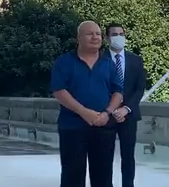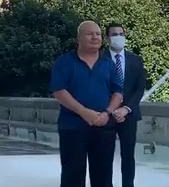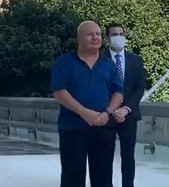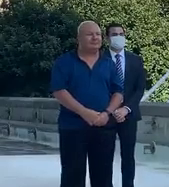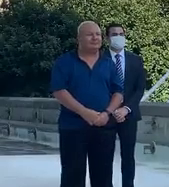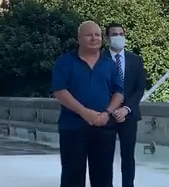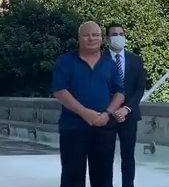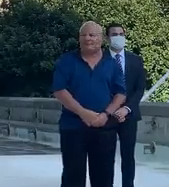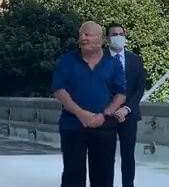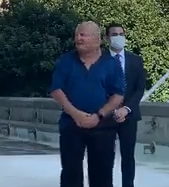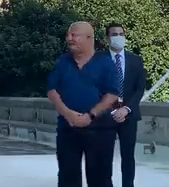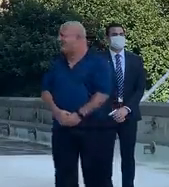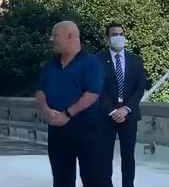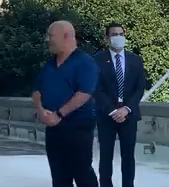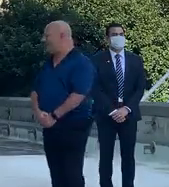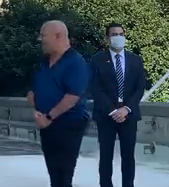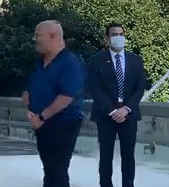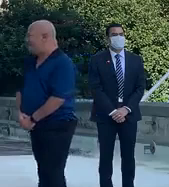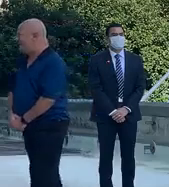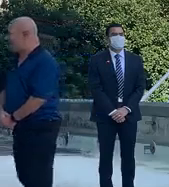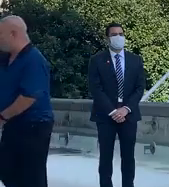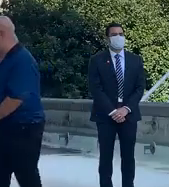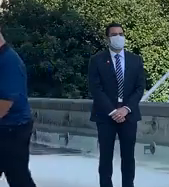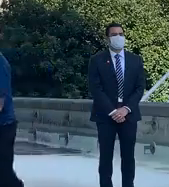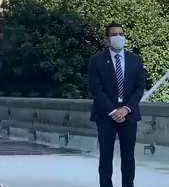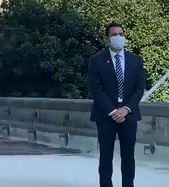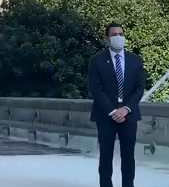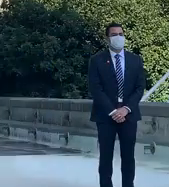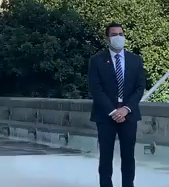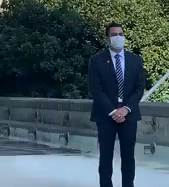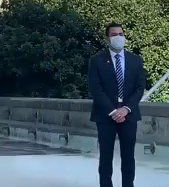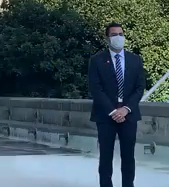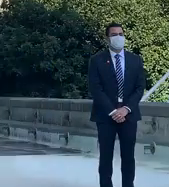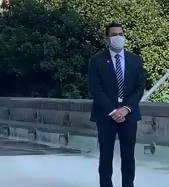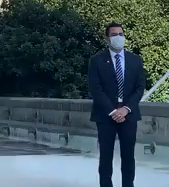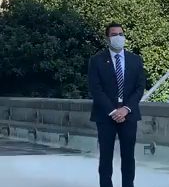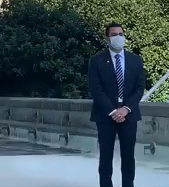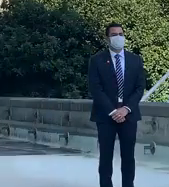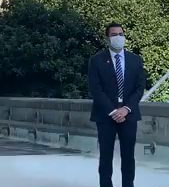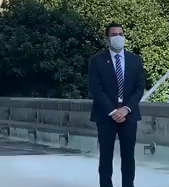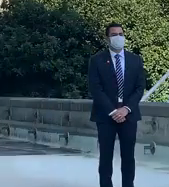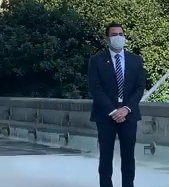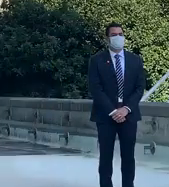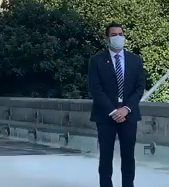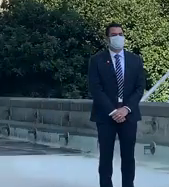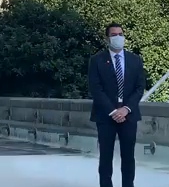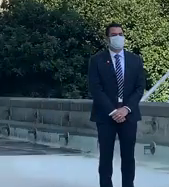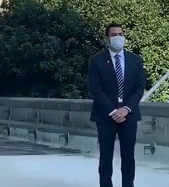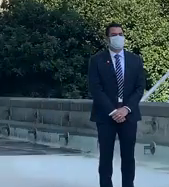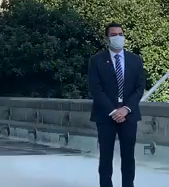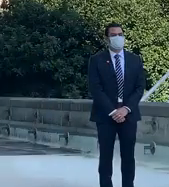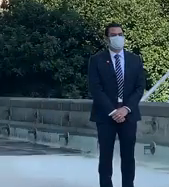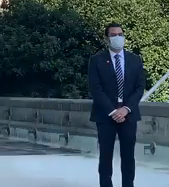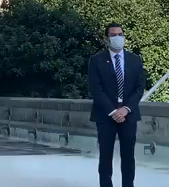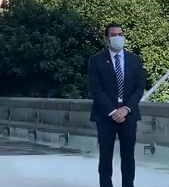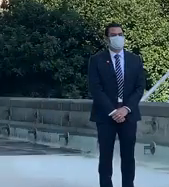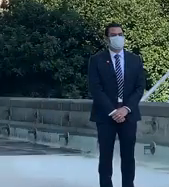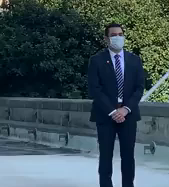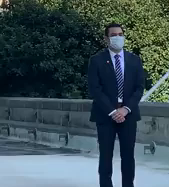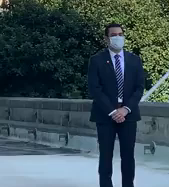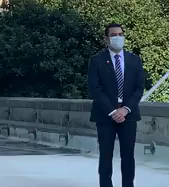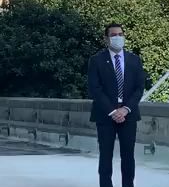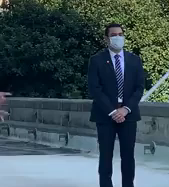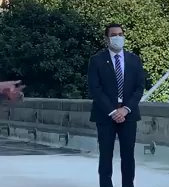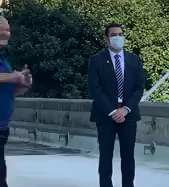On September 15th, we started the Hispanic Heritage Month celebration. And throughout the city,